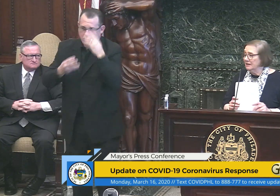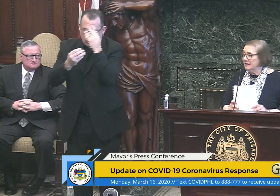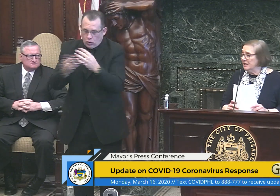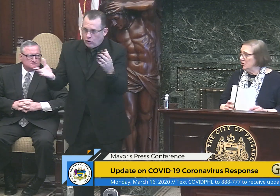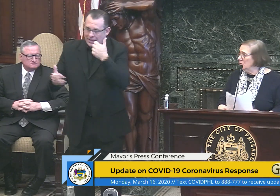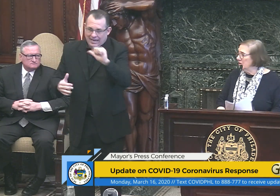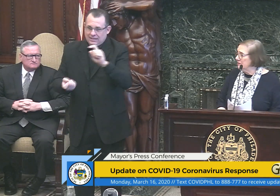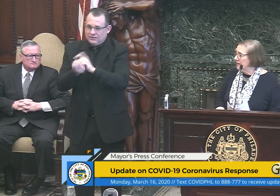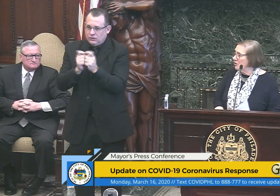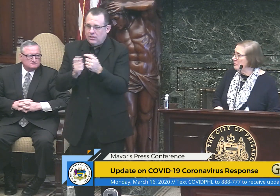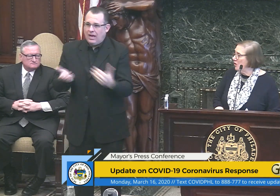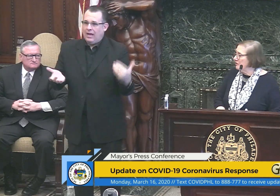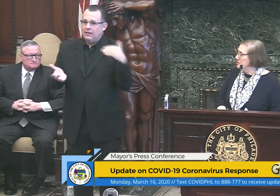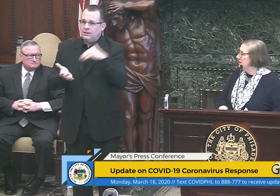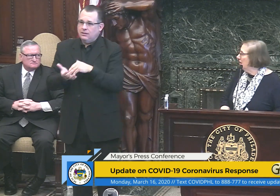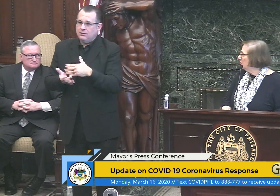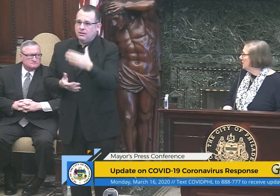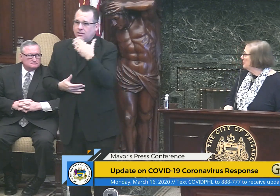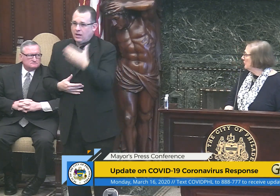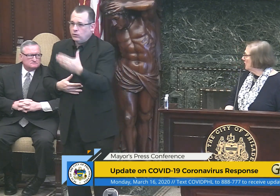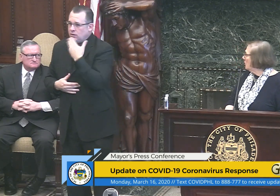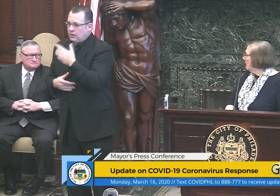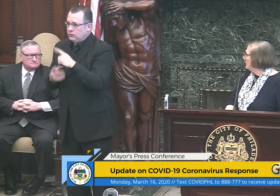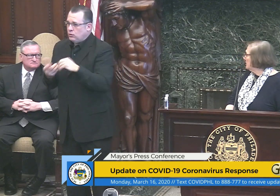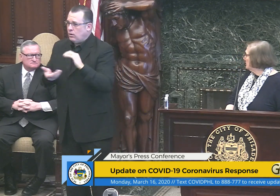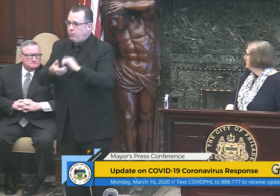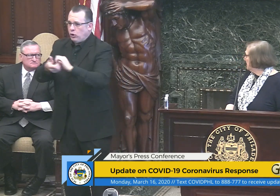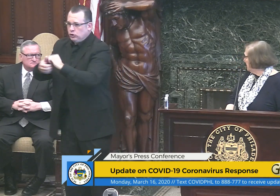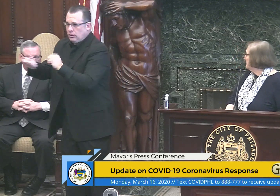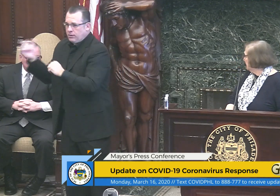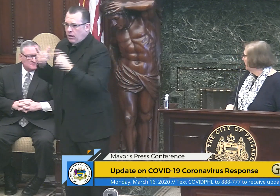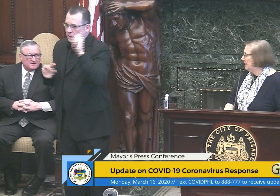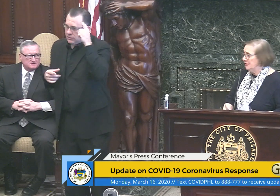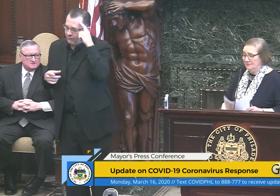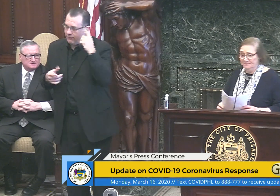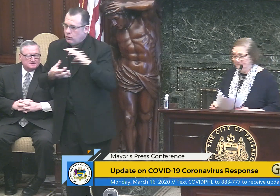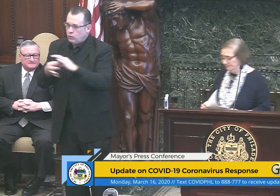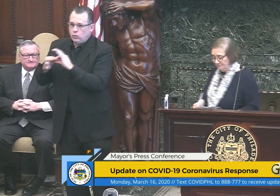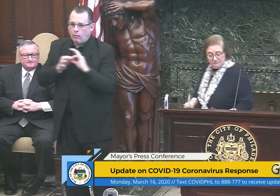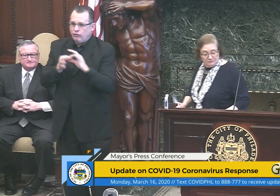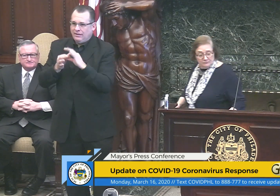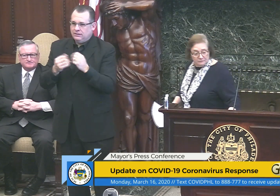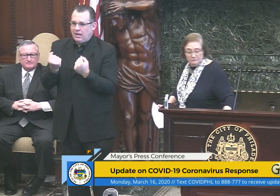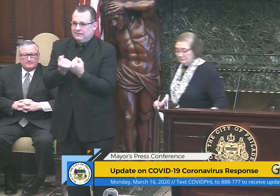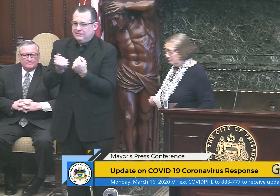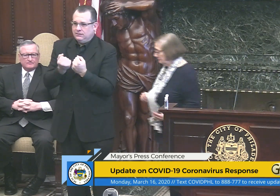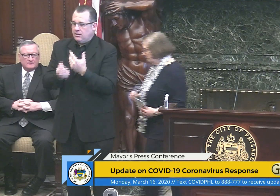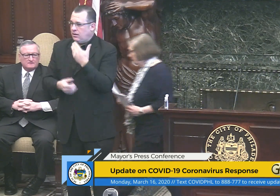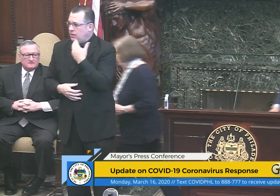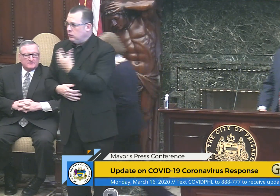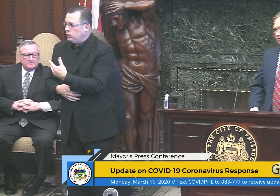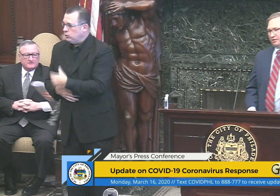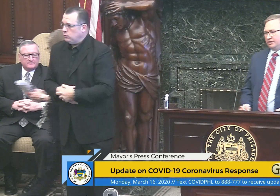Again, thank you. We thank our partners in government for their cooperation and assistance. Thank you.